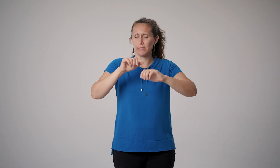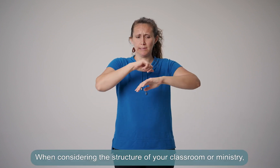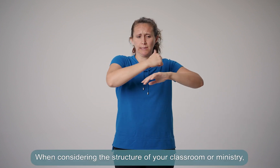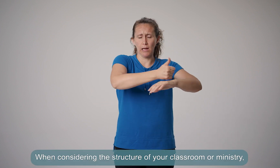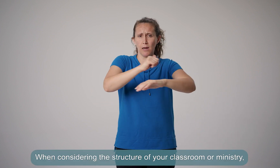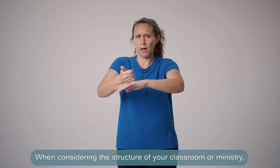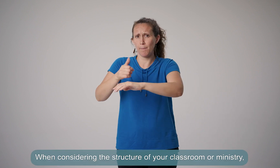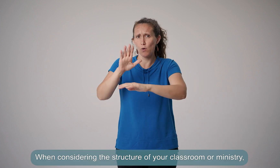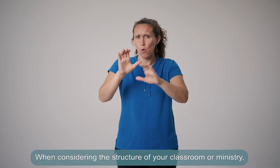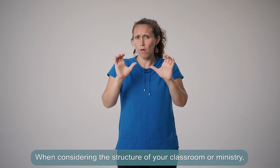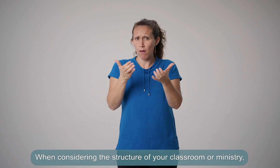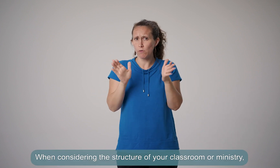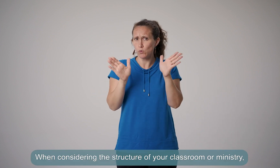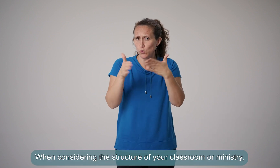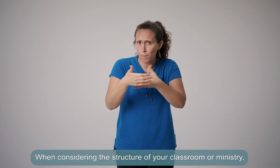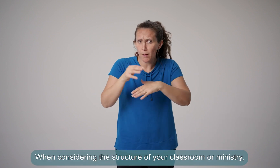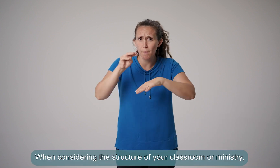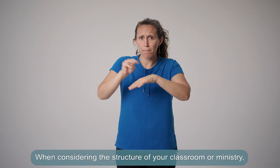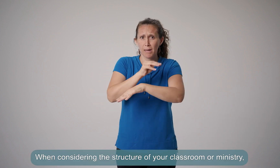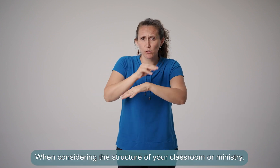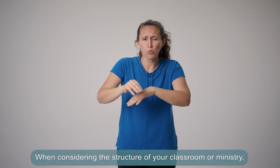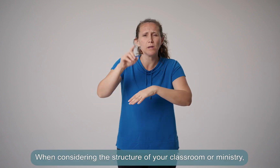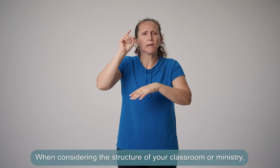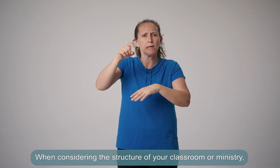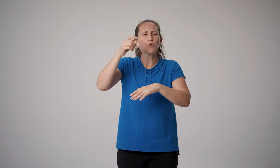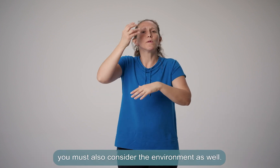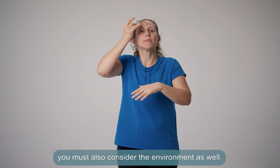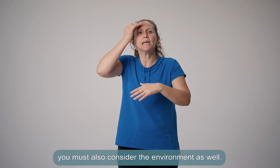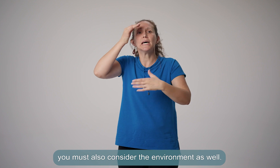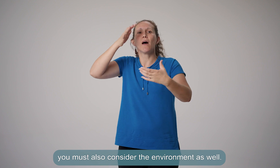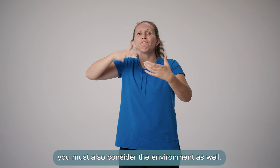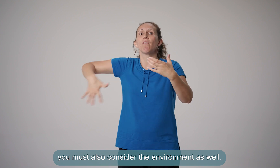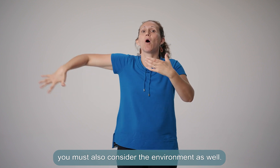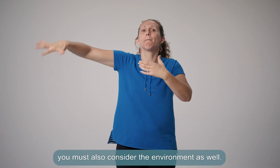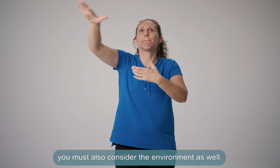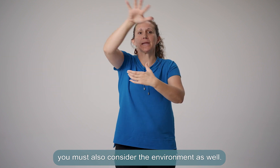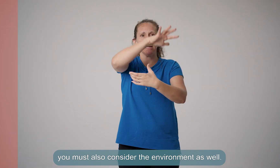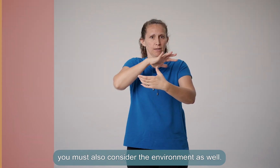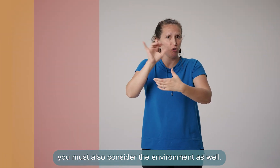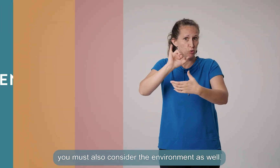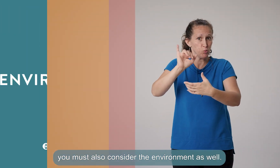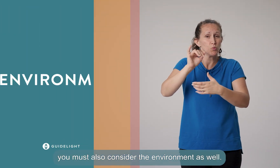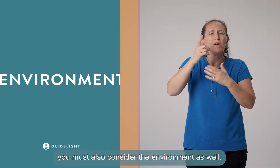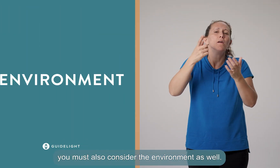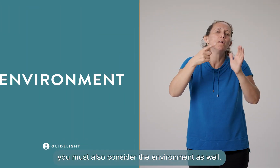When considering the structure of your classroom or ministry, you must also consider the environment as well.